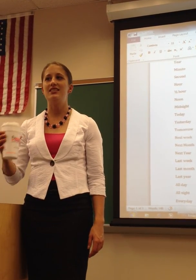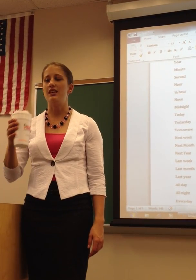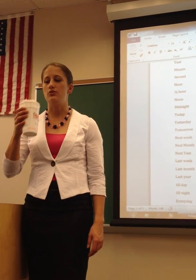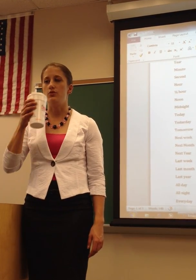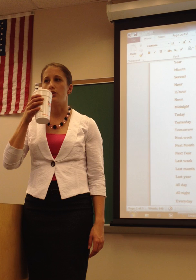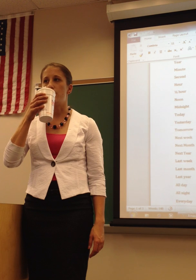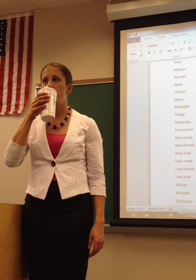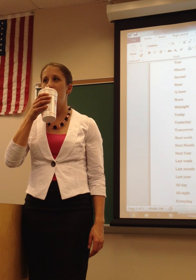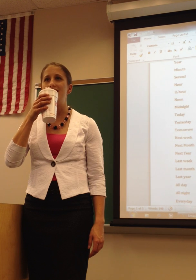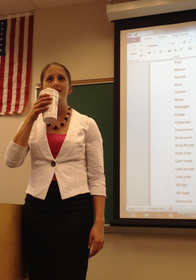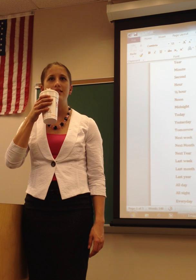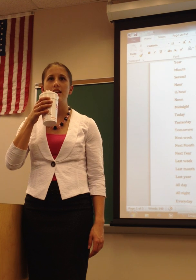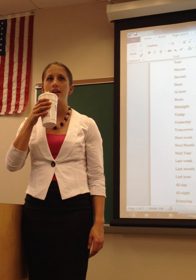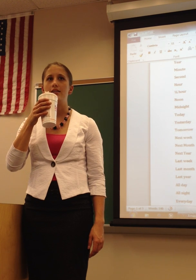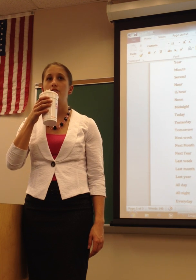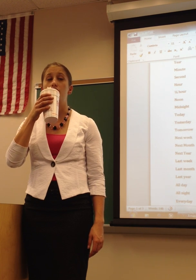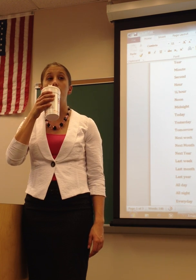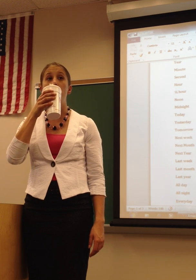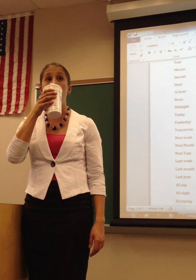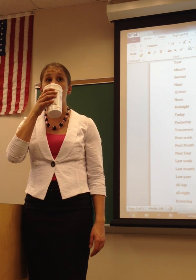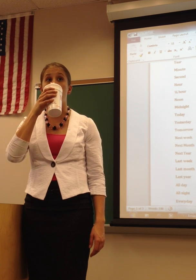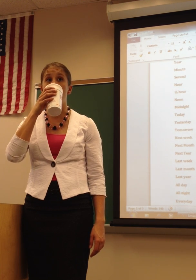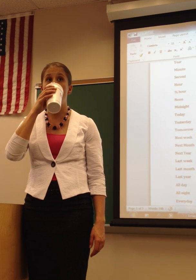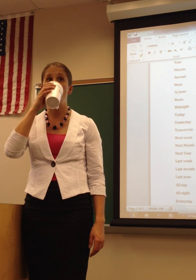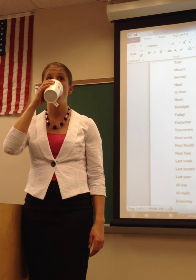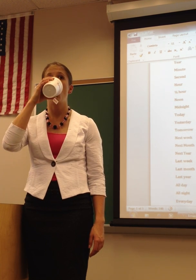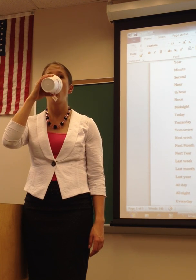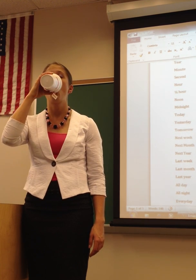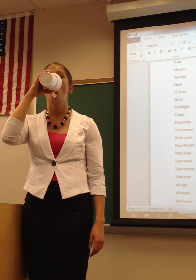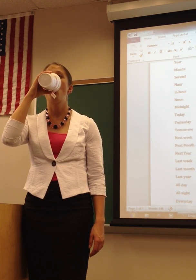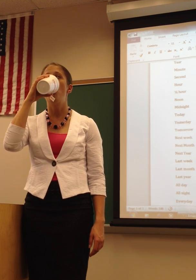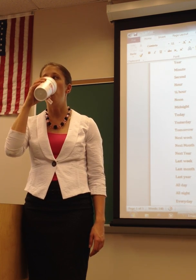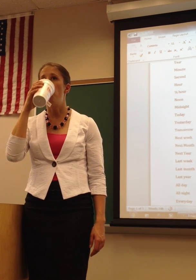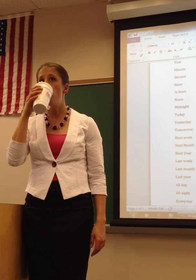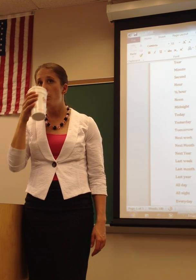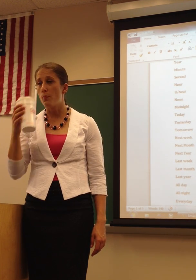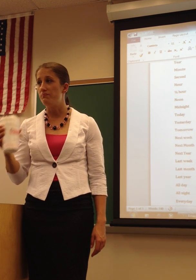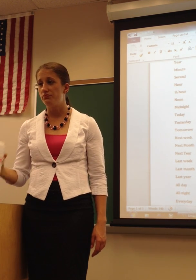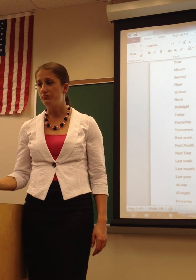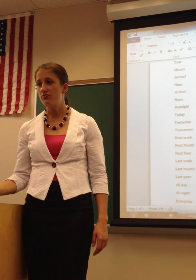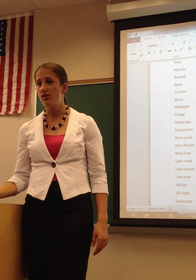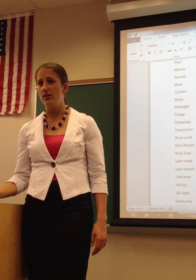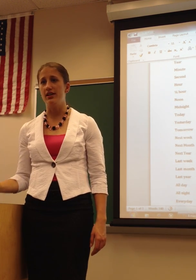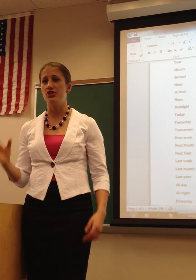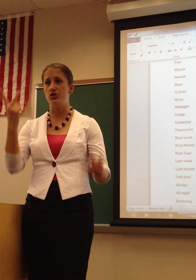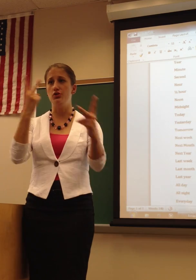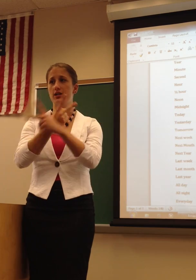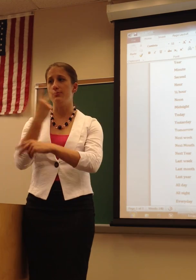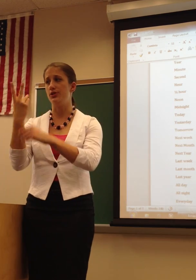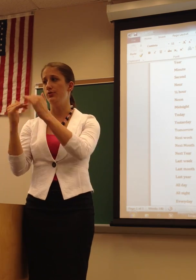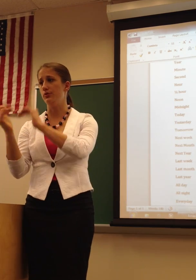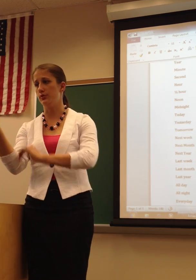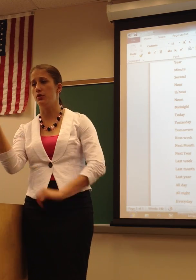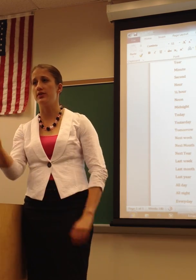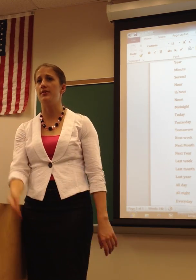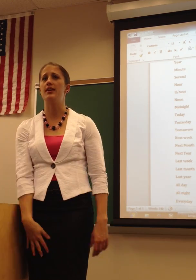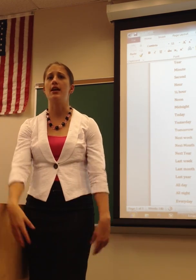thing to interpret. The easiest thing in ASL because it's very literal. We should get good at going to a math class. Like it's just 2 times 2 equals 4. Instead of saying